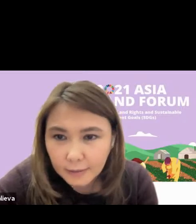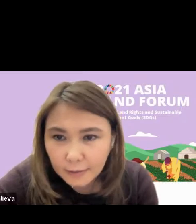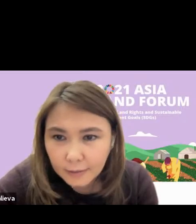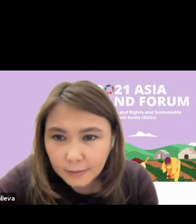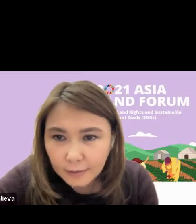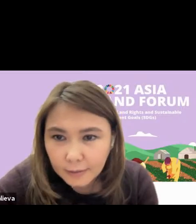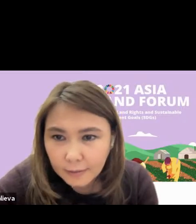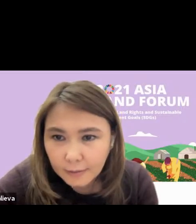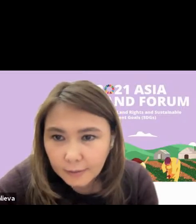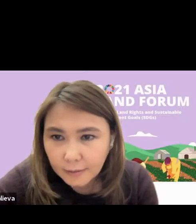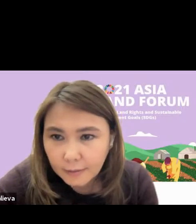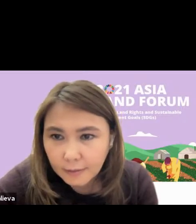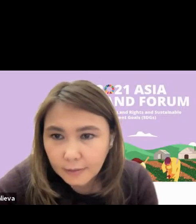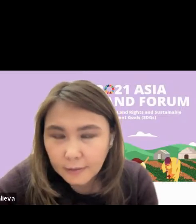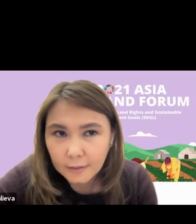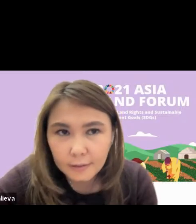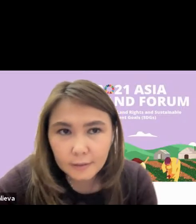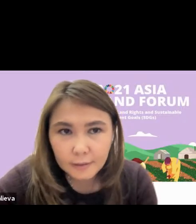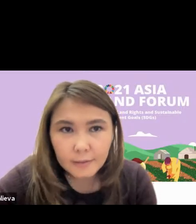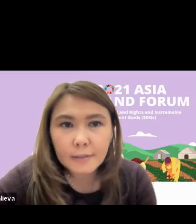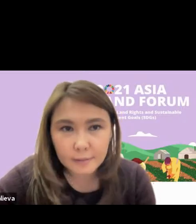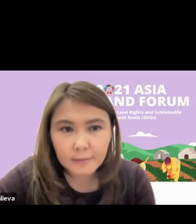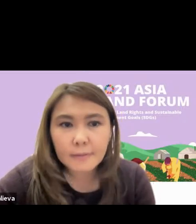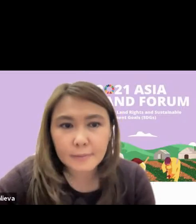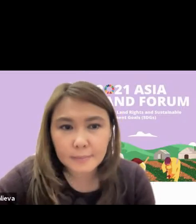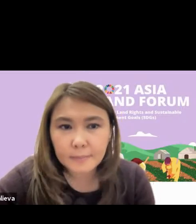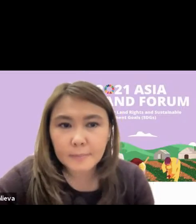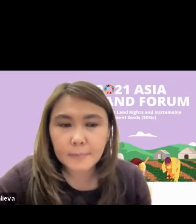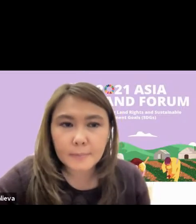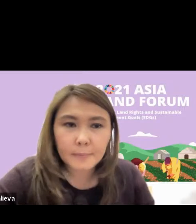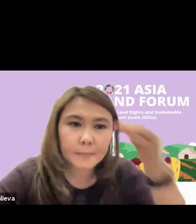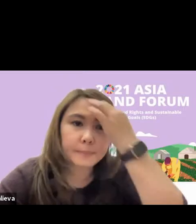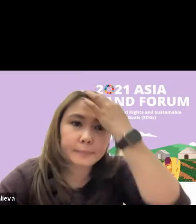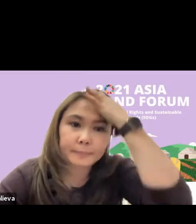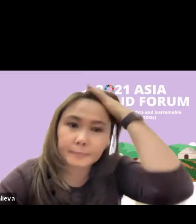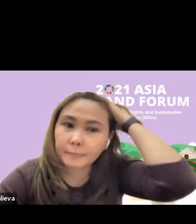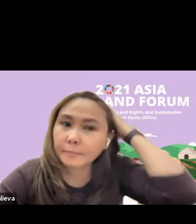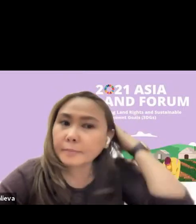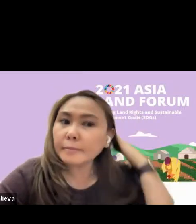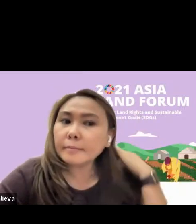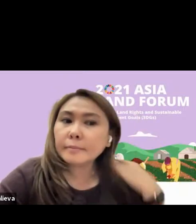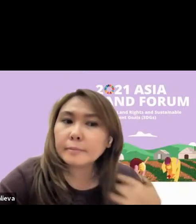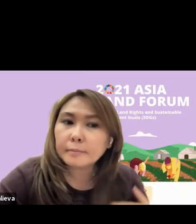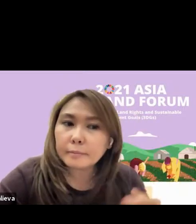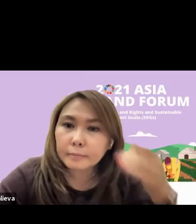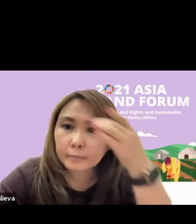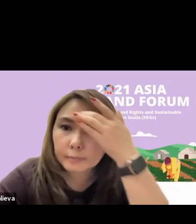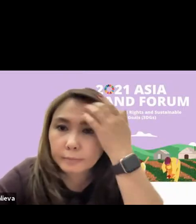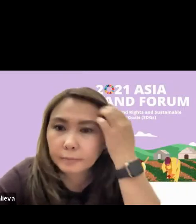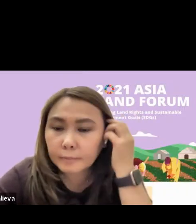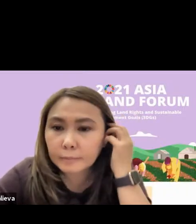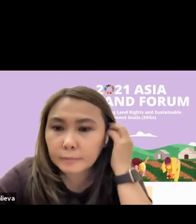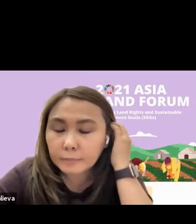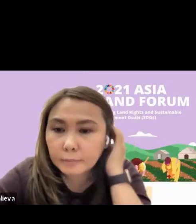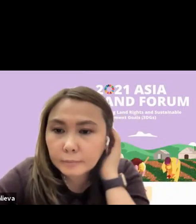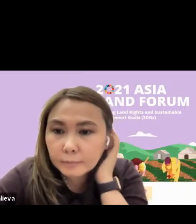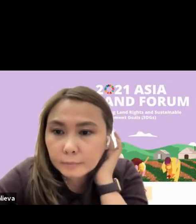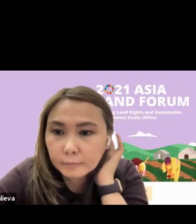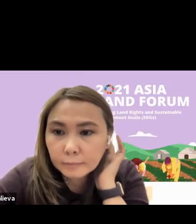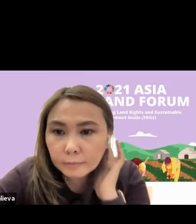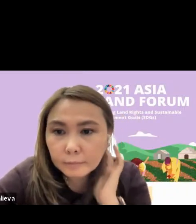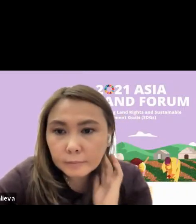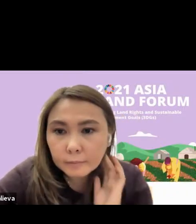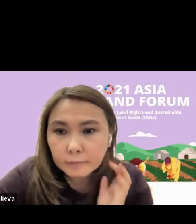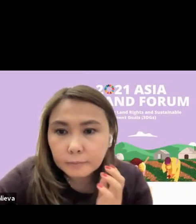question. Yes, Darm. So we just circulated today the call for application for